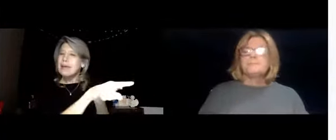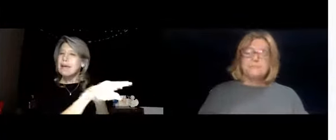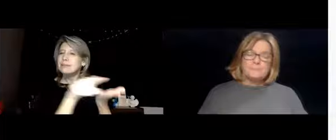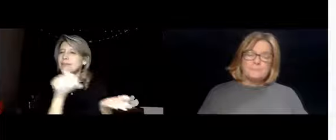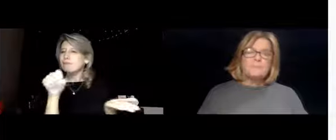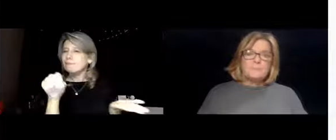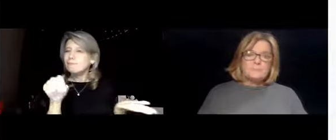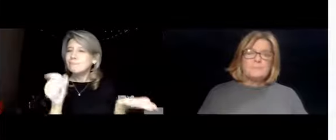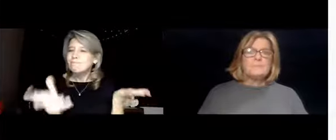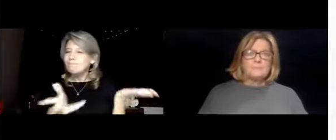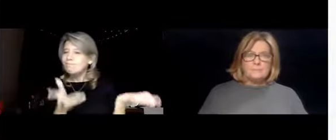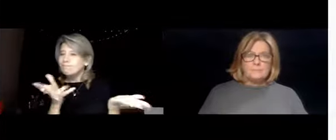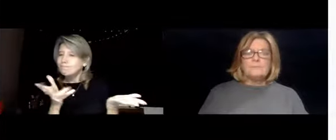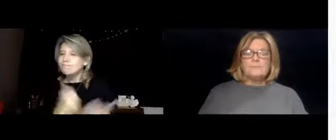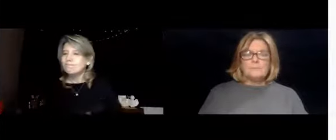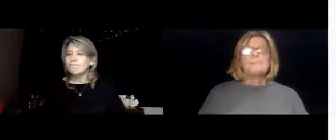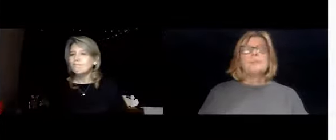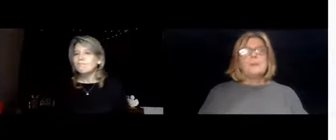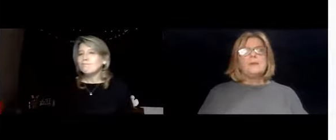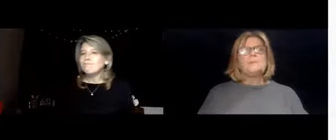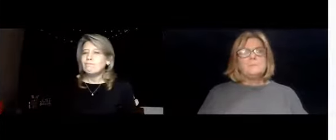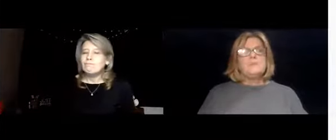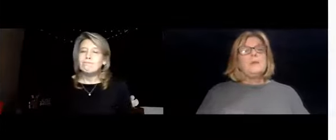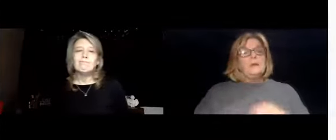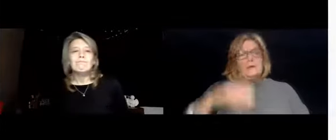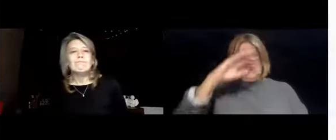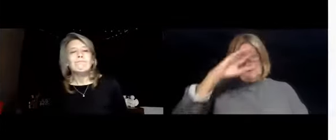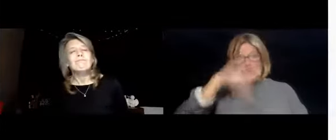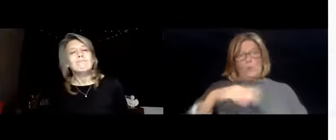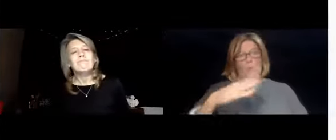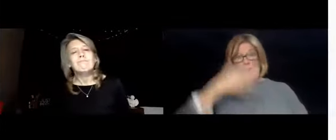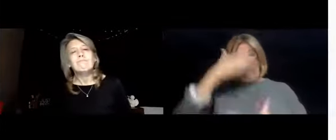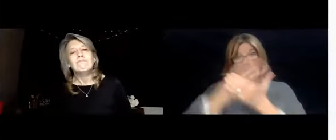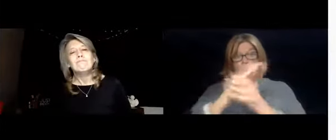So you can be paid, yes.